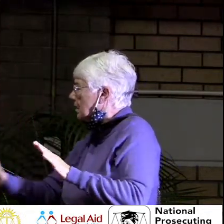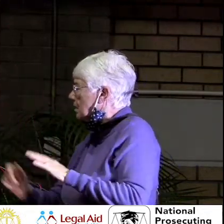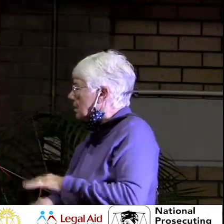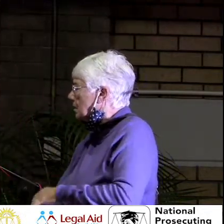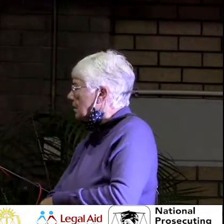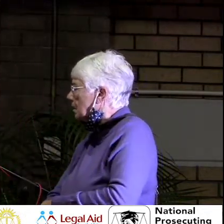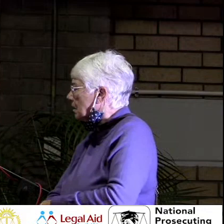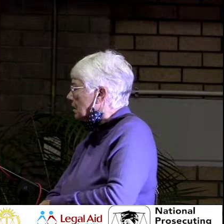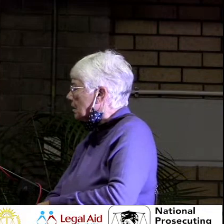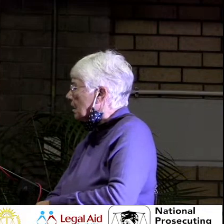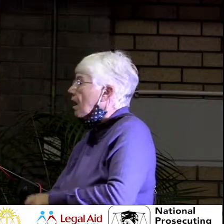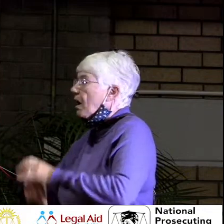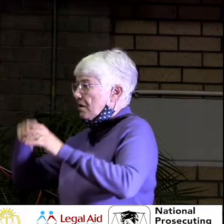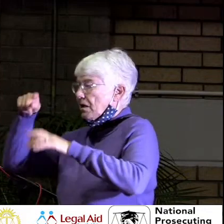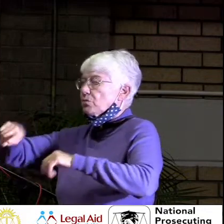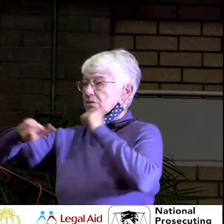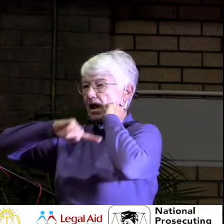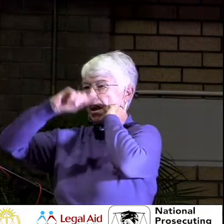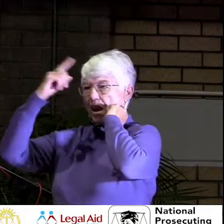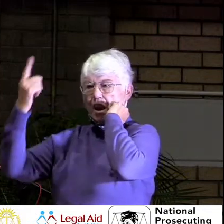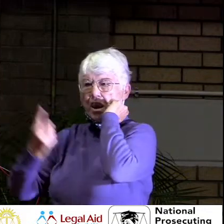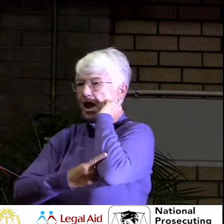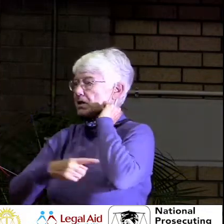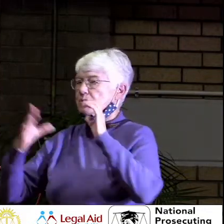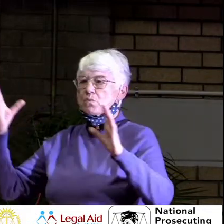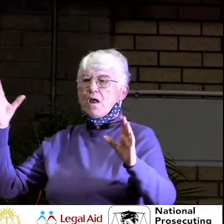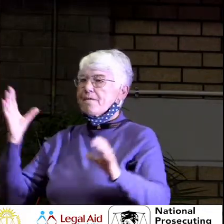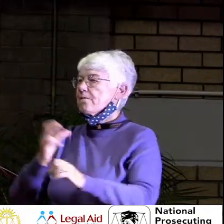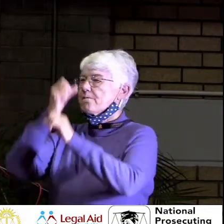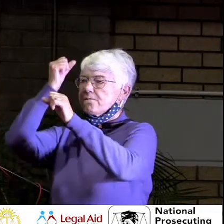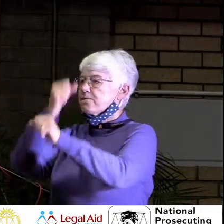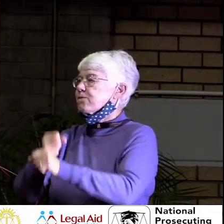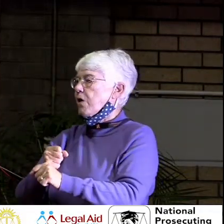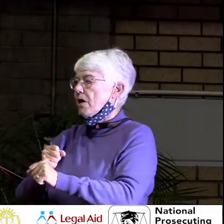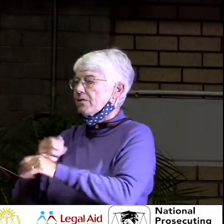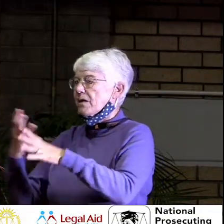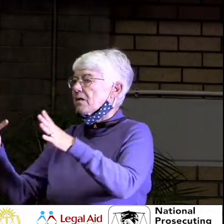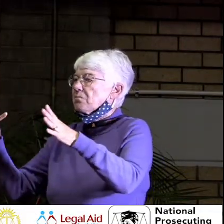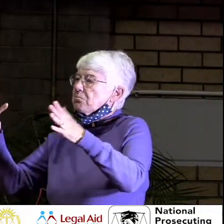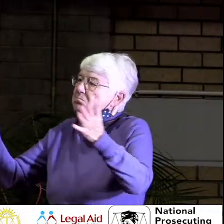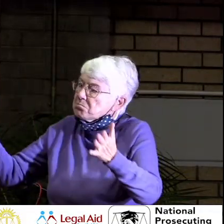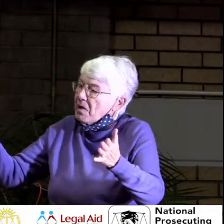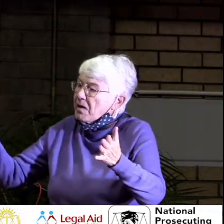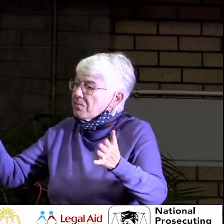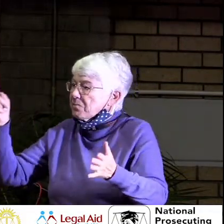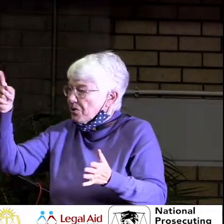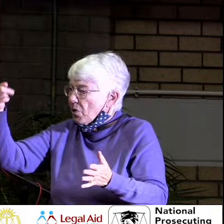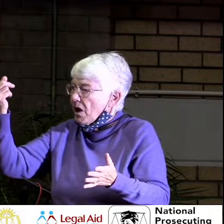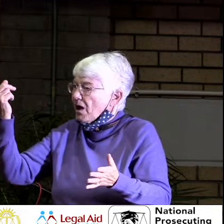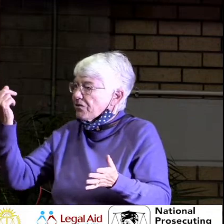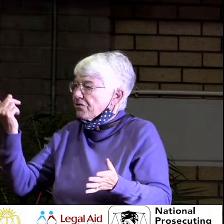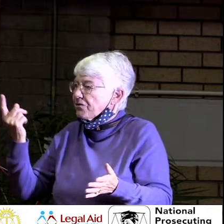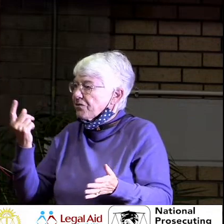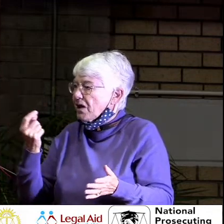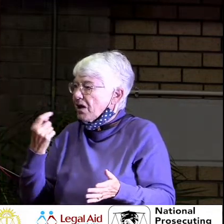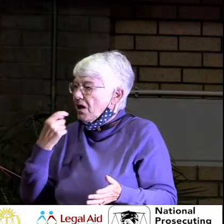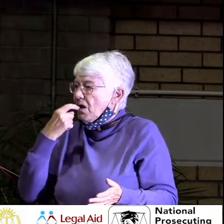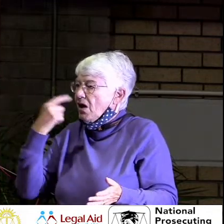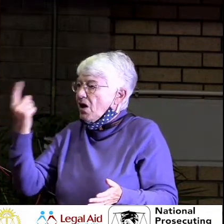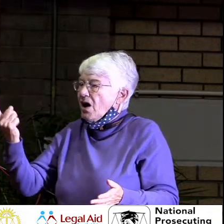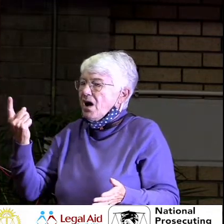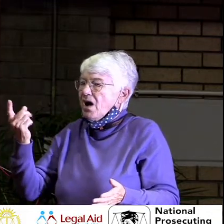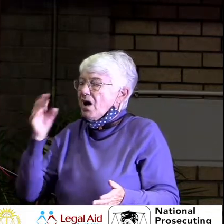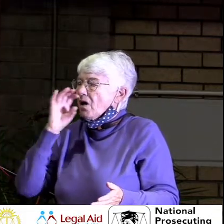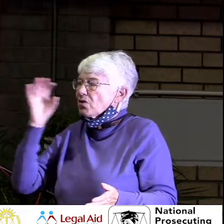commissioner just to tie it up, and then we can then take a few questions, and then we can serve you food, because we don't want to keep